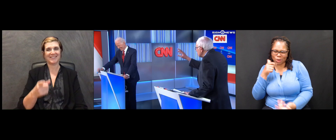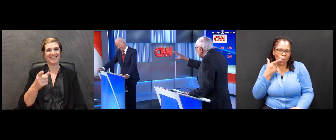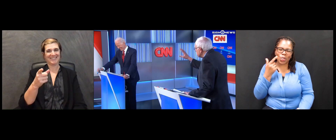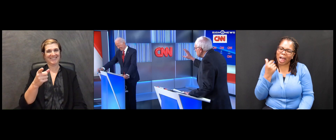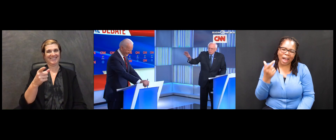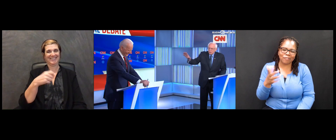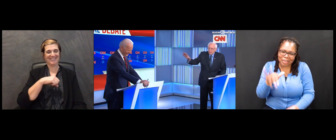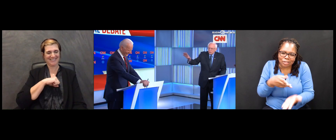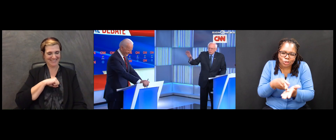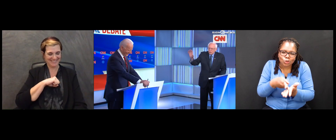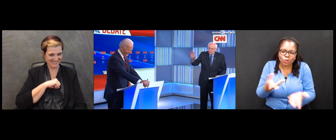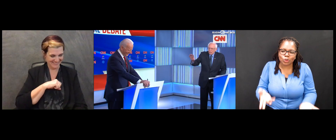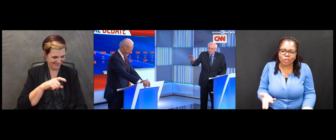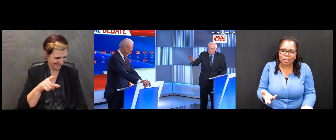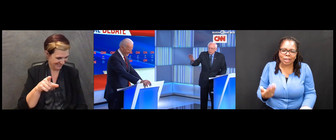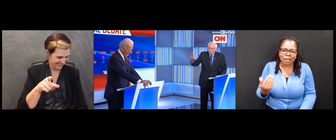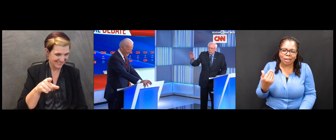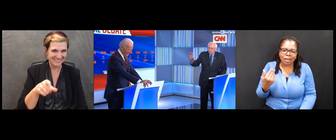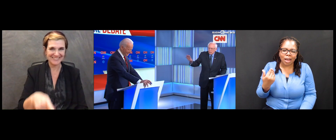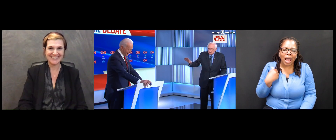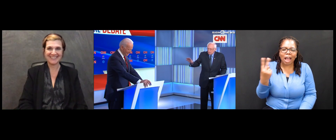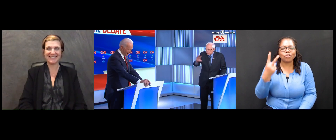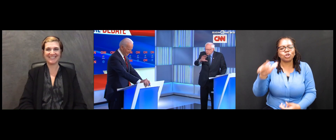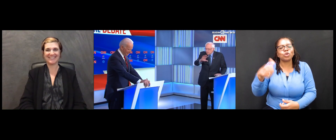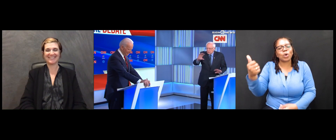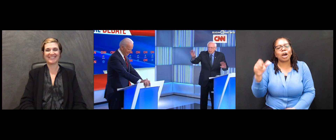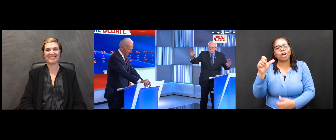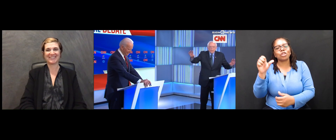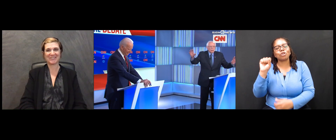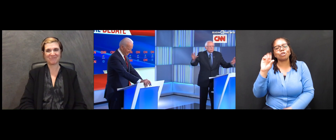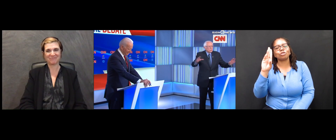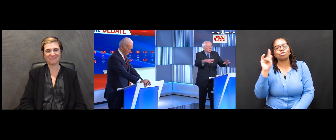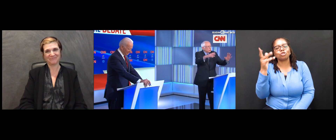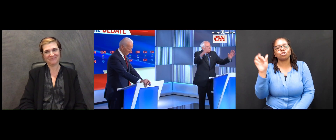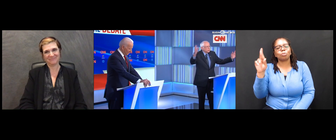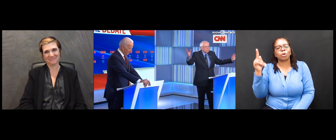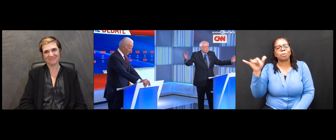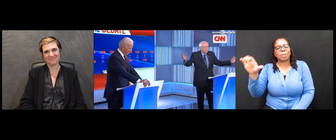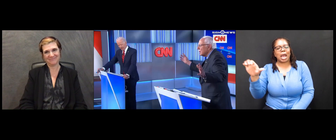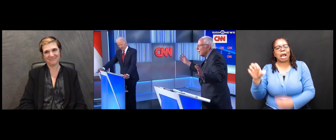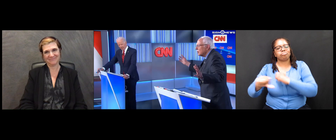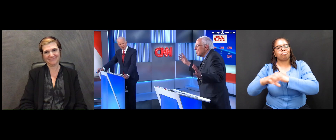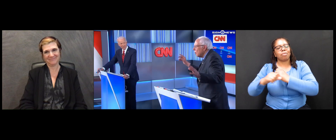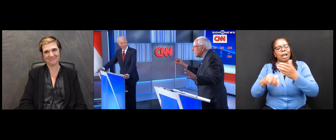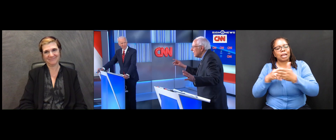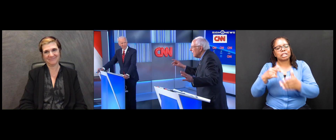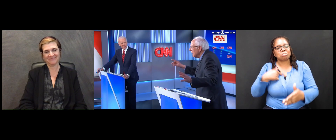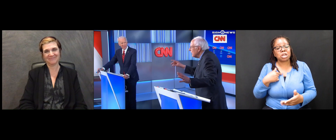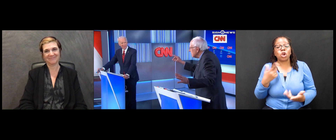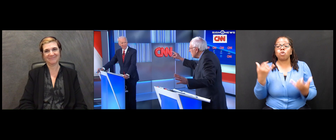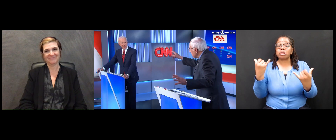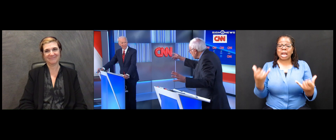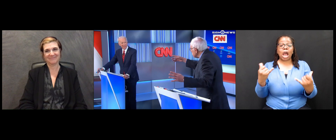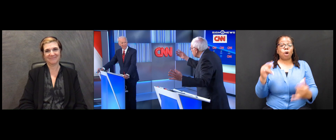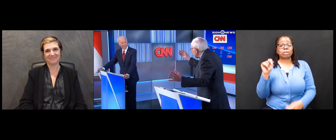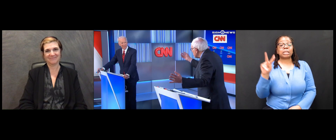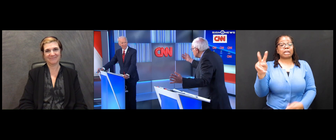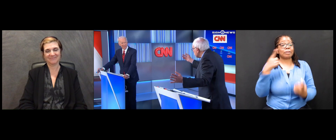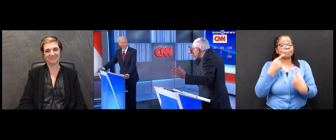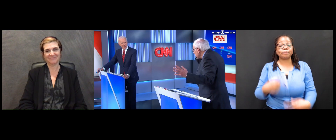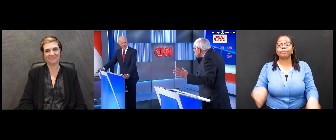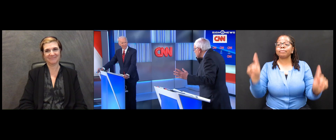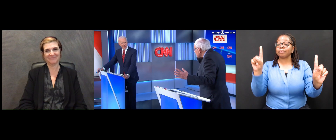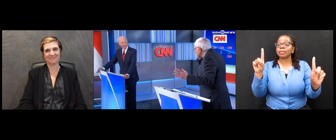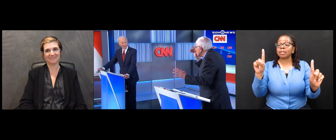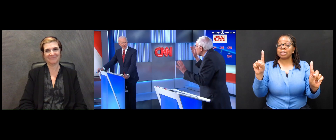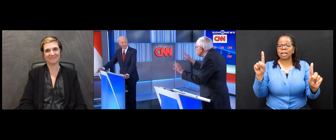And I got two other super PACs running ads against us. Why don't you just say right now, go on television and say, hey, you know what? I think in the past,